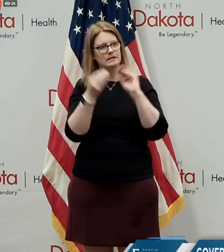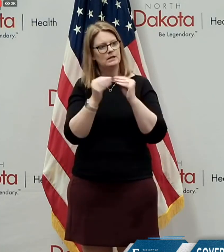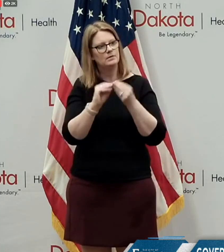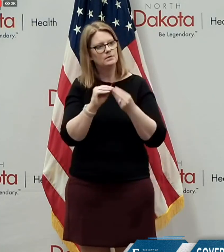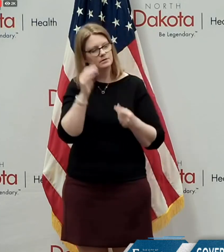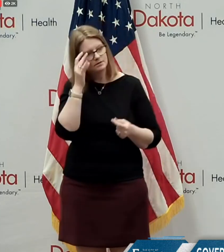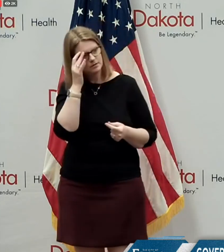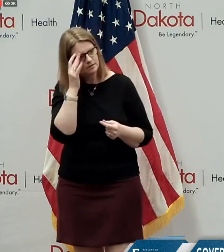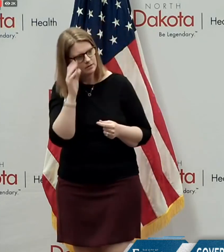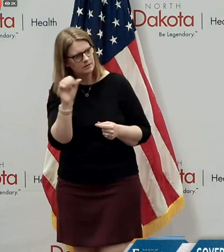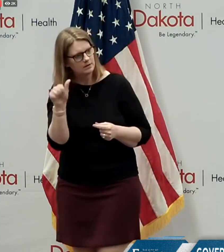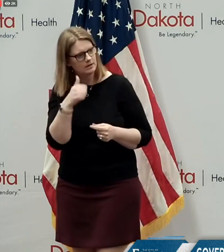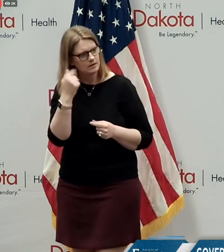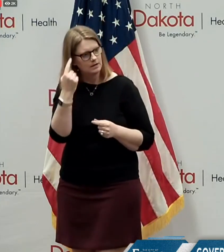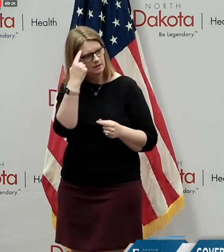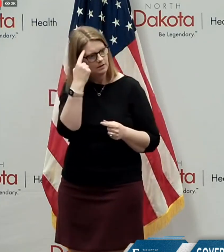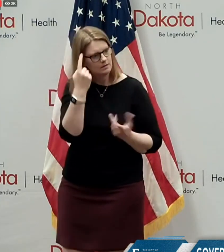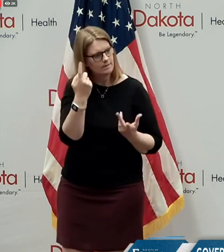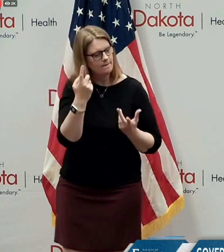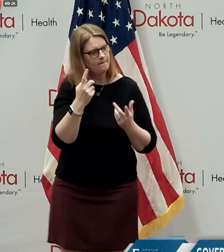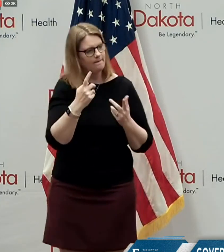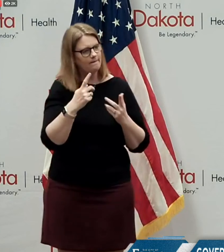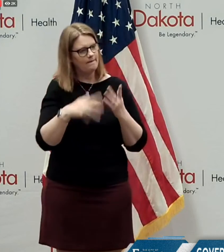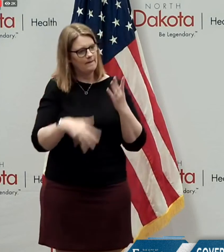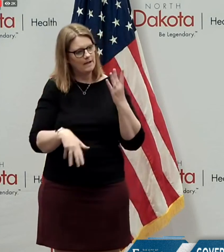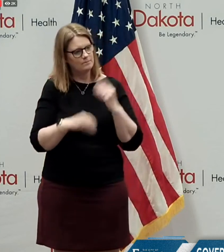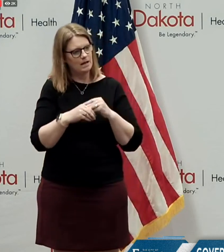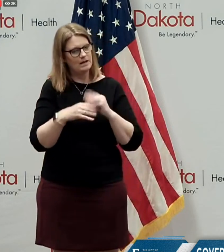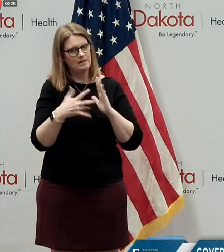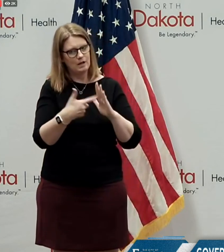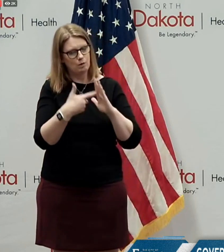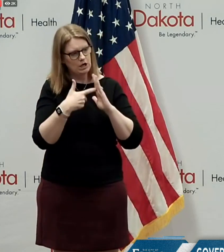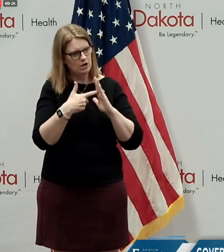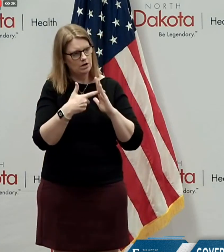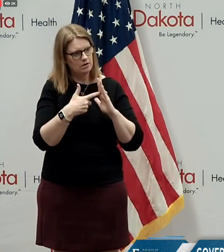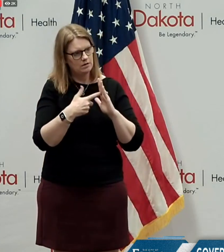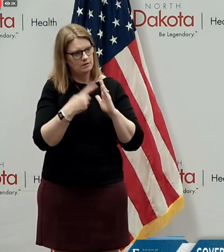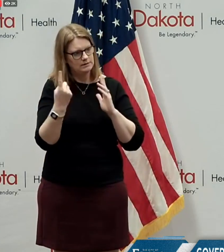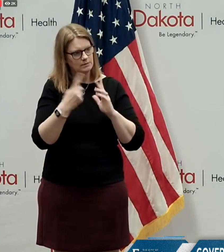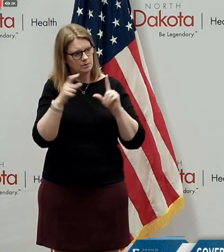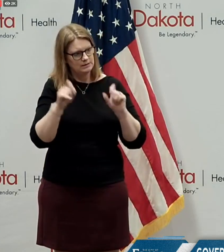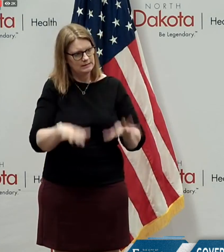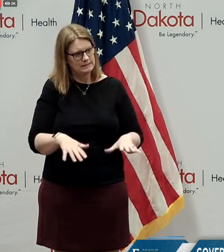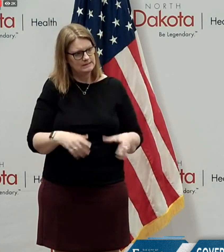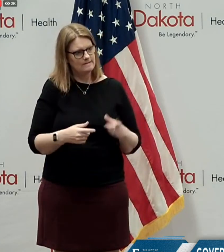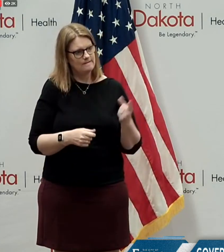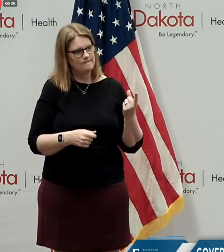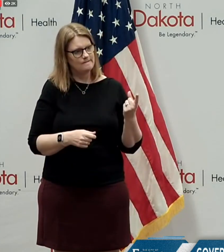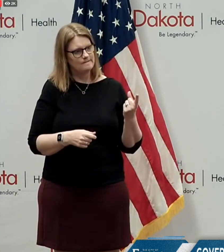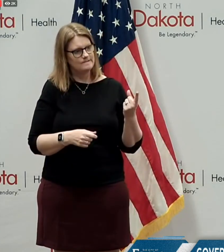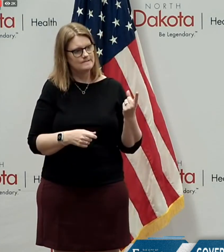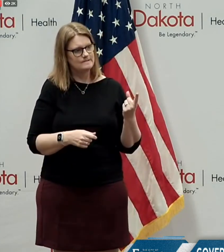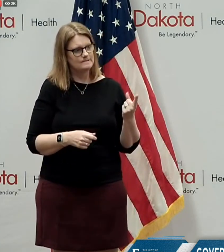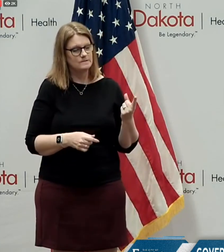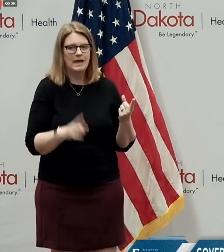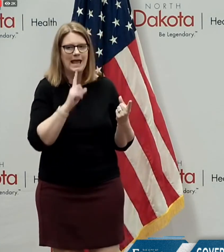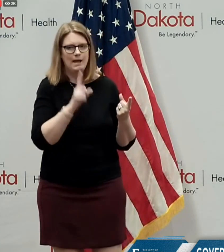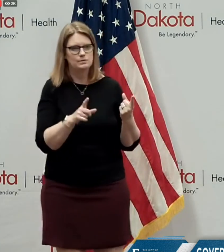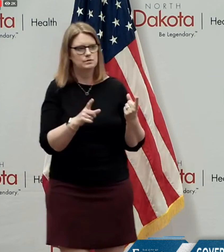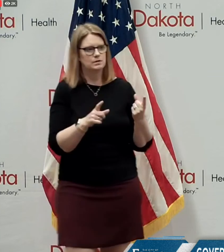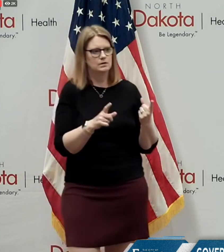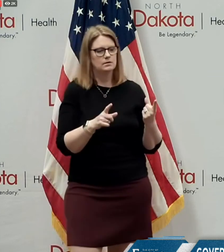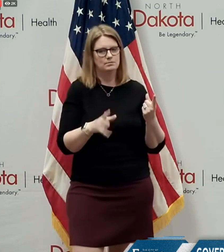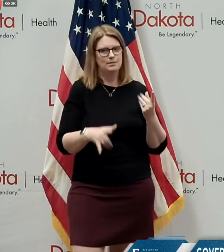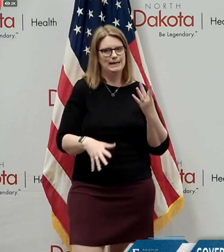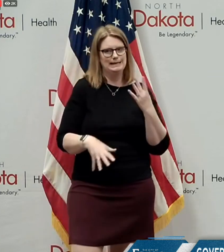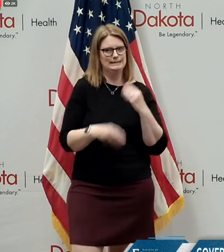Is there any consideration for possibly expanding the criteria for somebody who can get tested? Well, absolutely they'll be expanding,